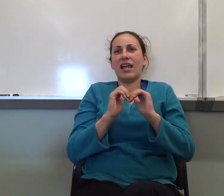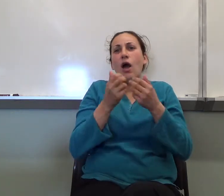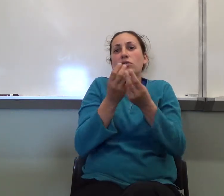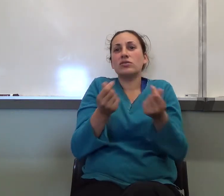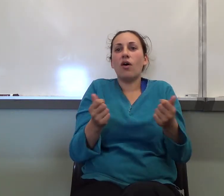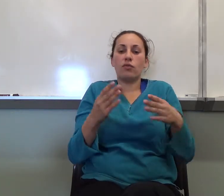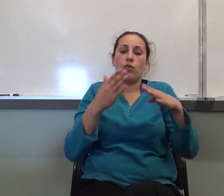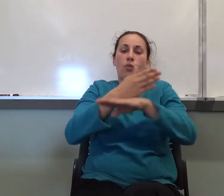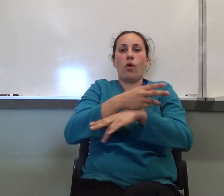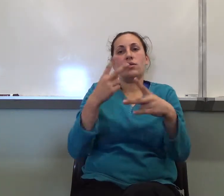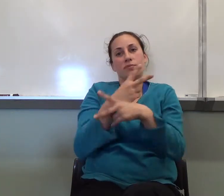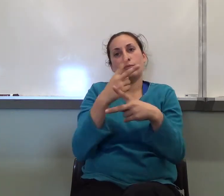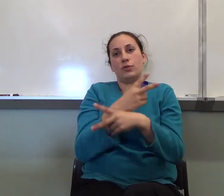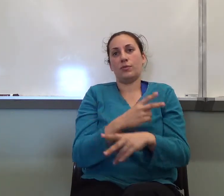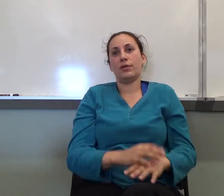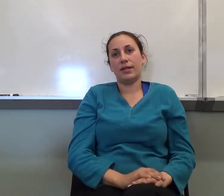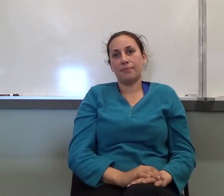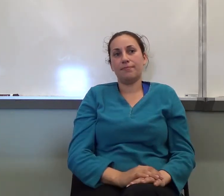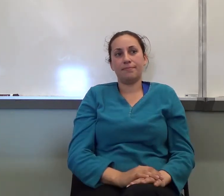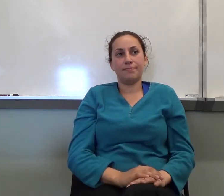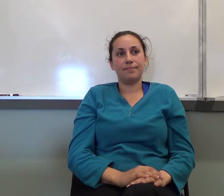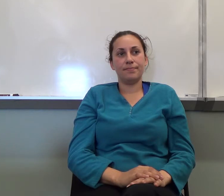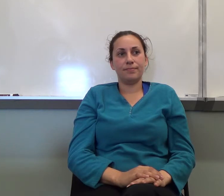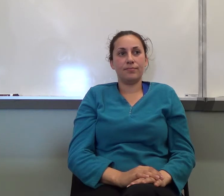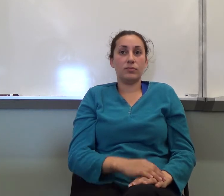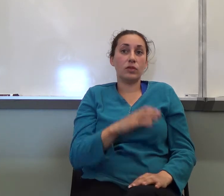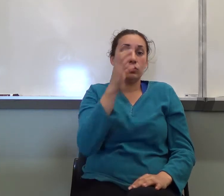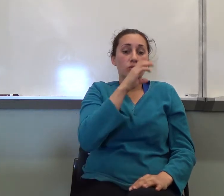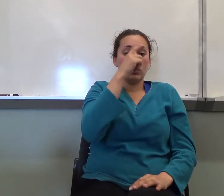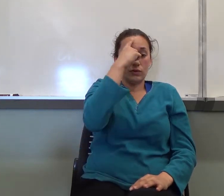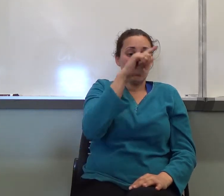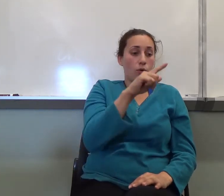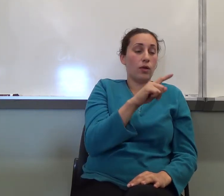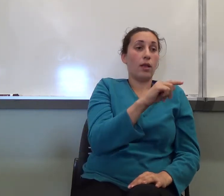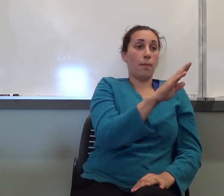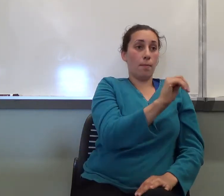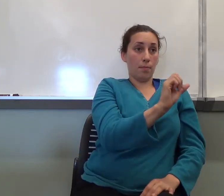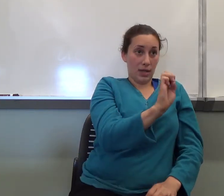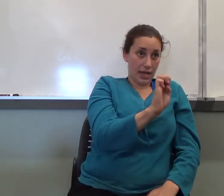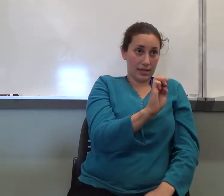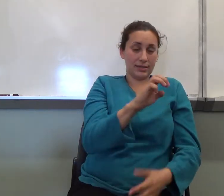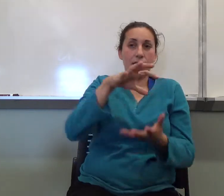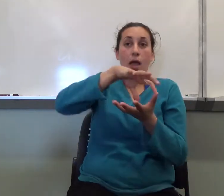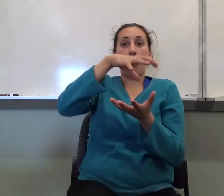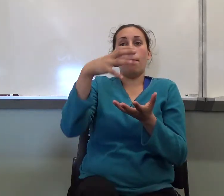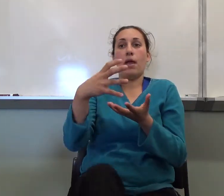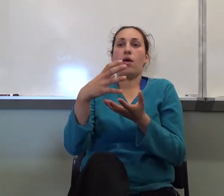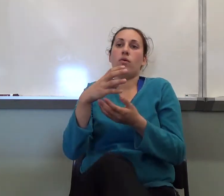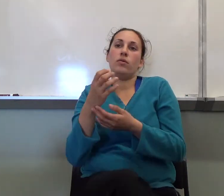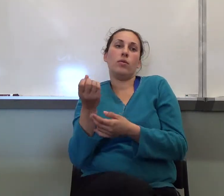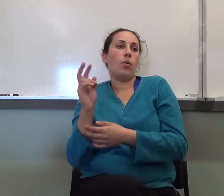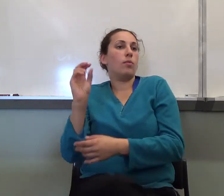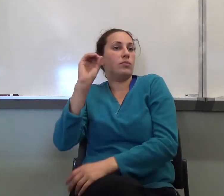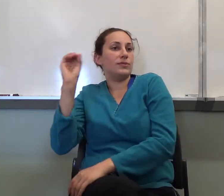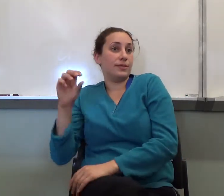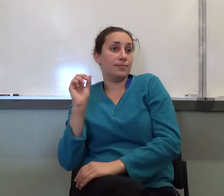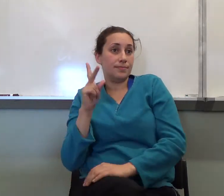situations. Always look for the base, the amount, and then go right to your proportion. So in other words, this should be on your